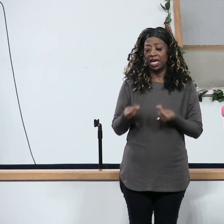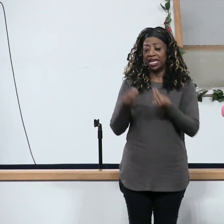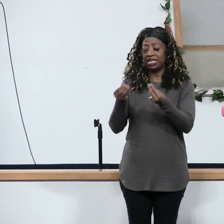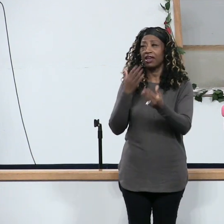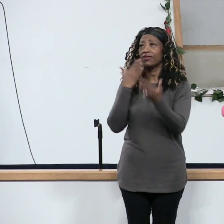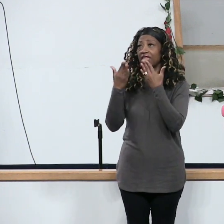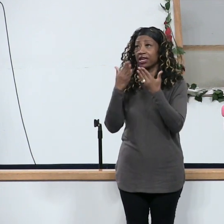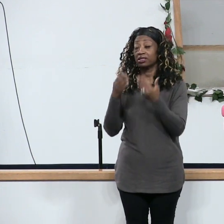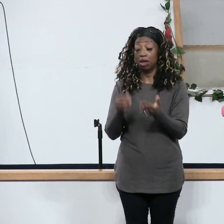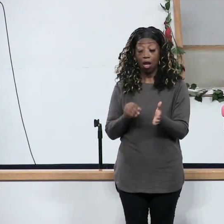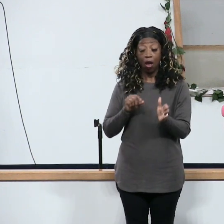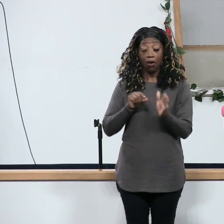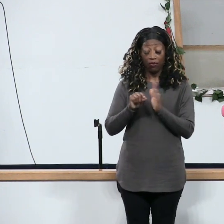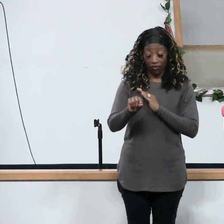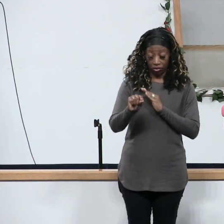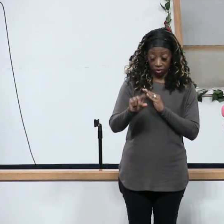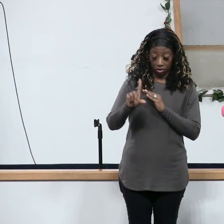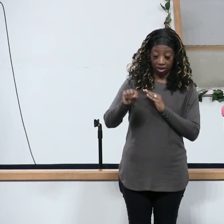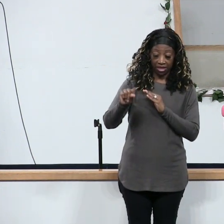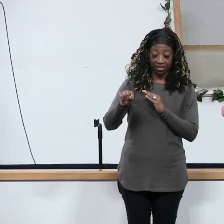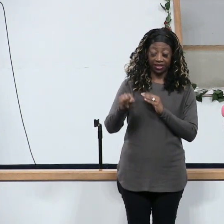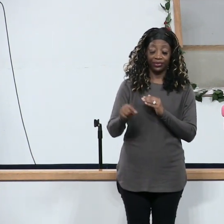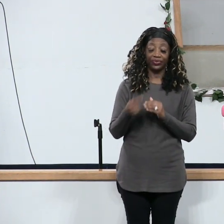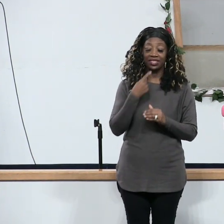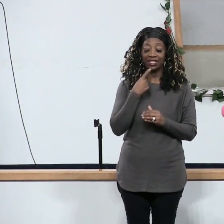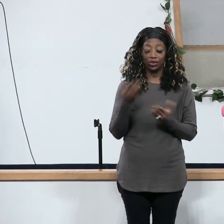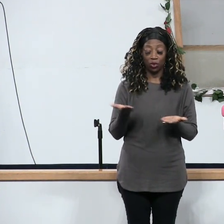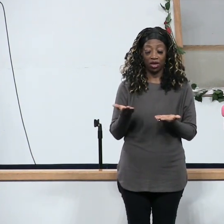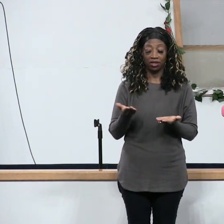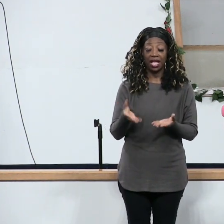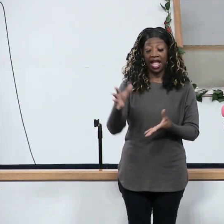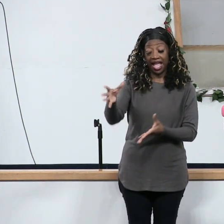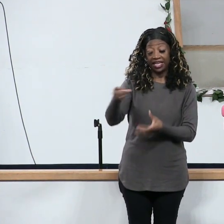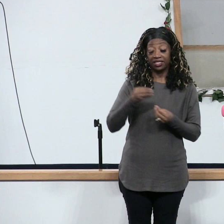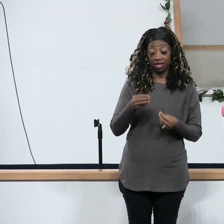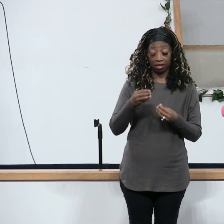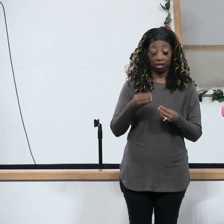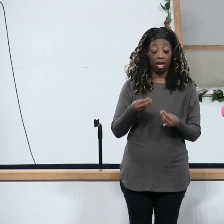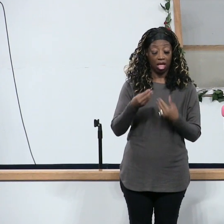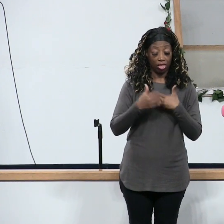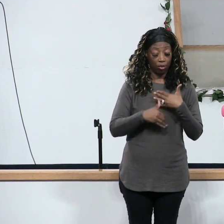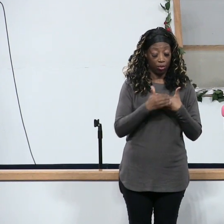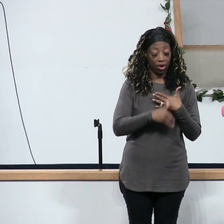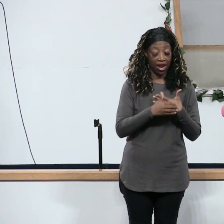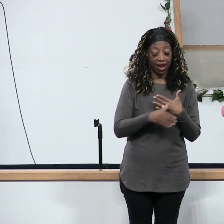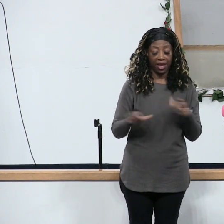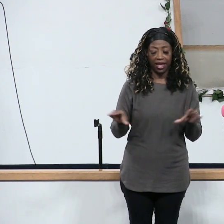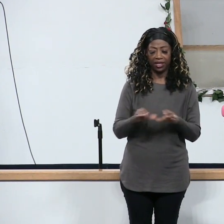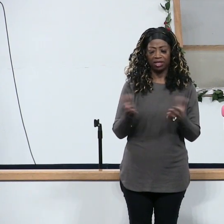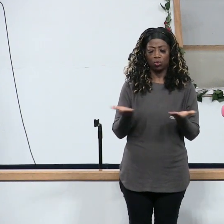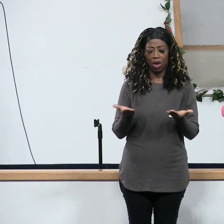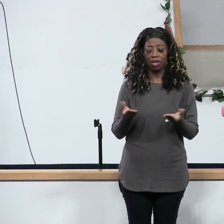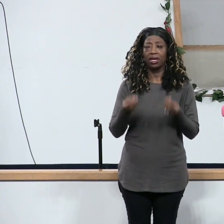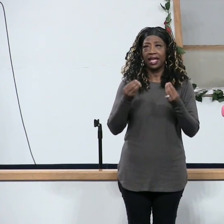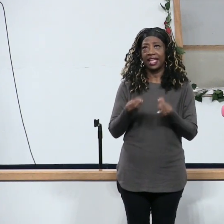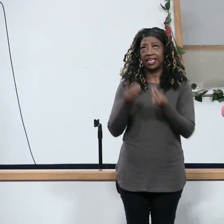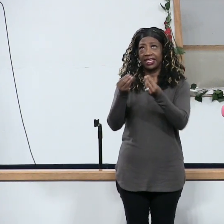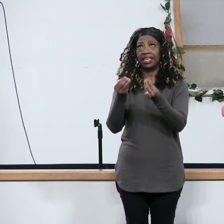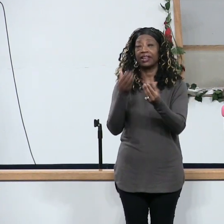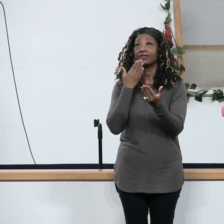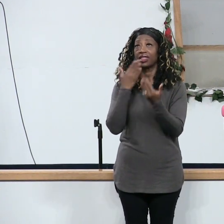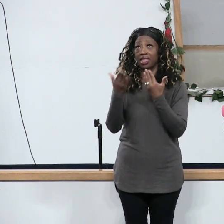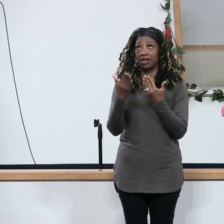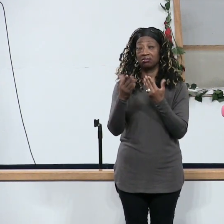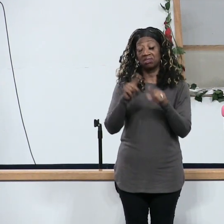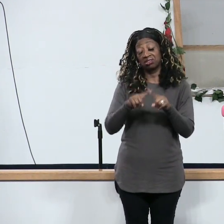19, he took the bread and did what? Gave thanks. Verse 20, it says it a little different, but means